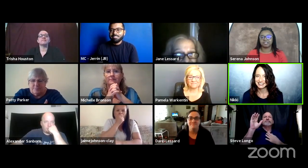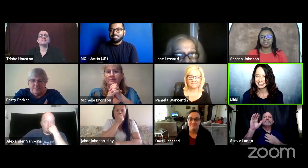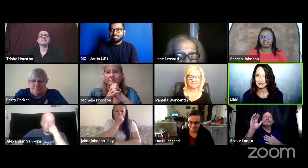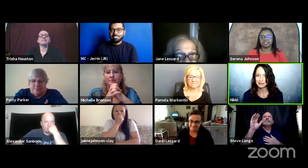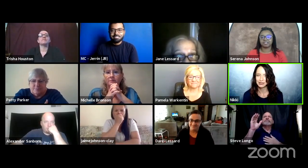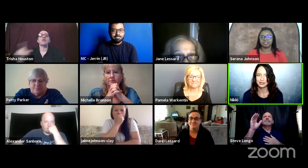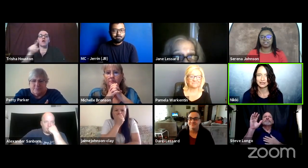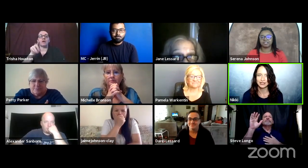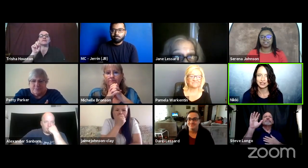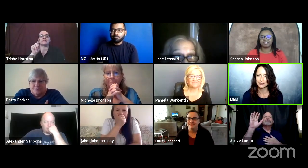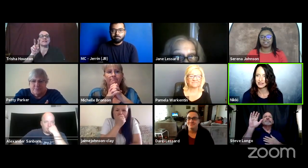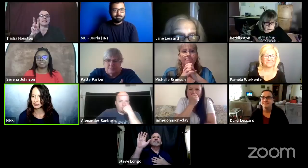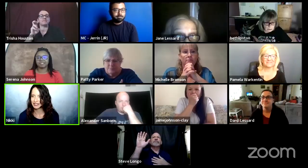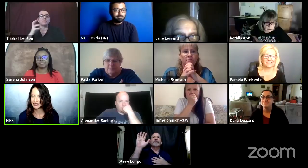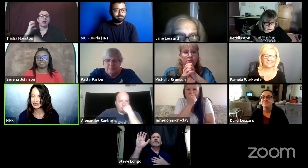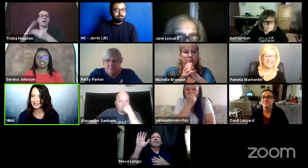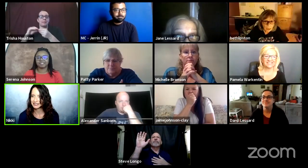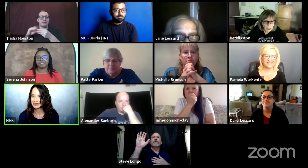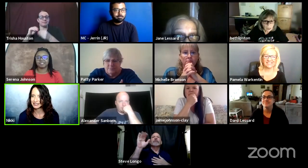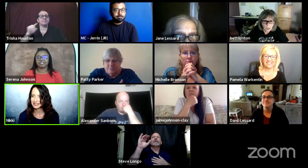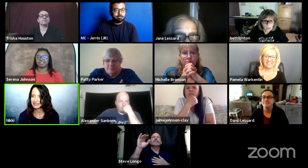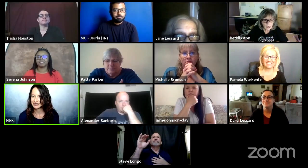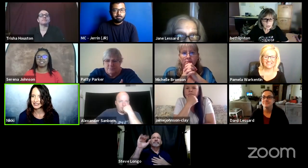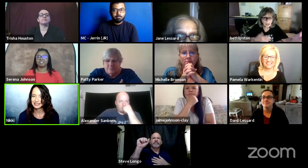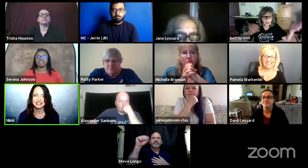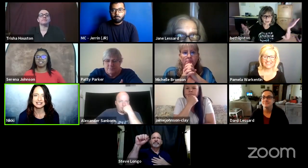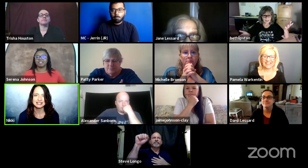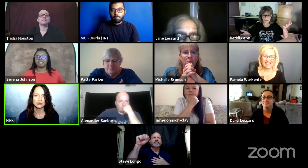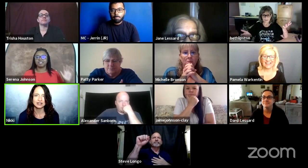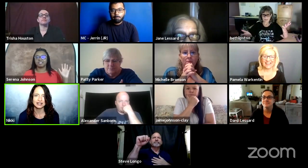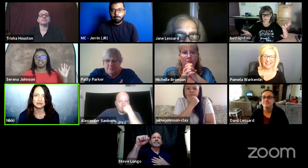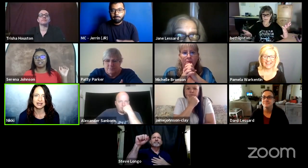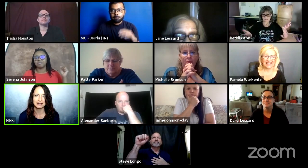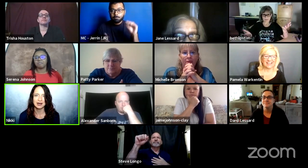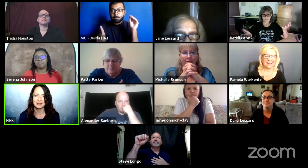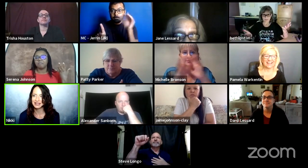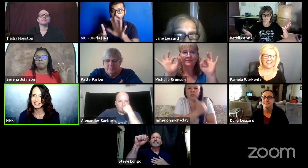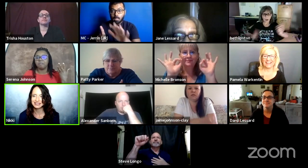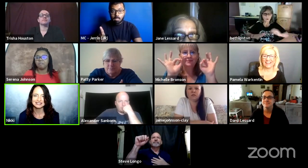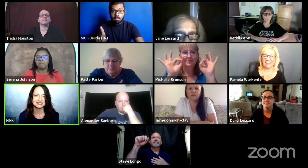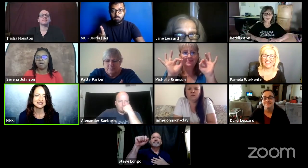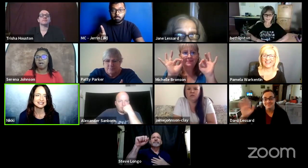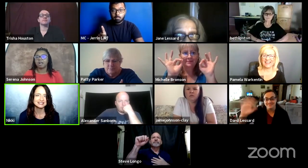Yep, turn on your videos, everybody. And Steve would like to make a comment.